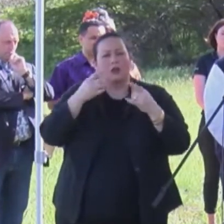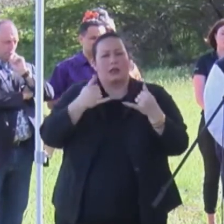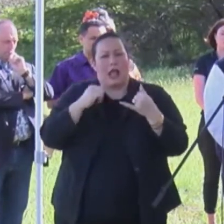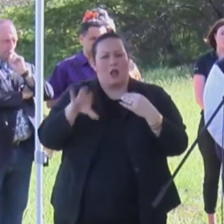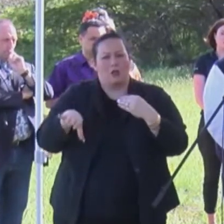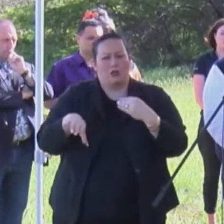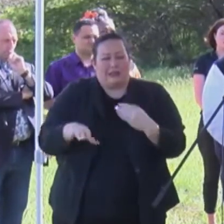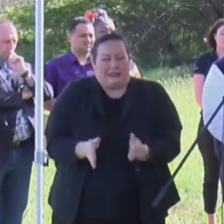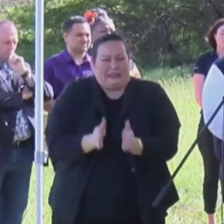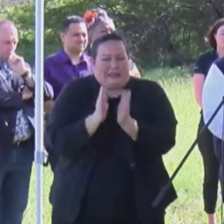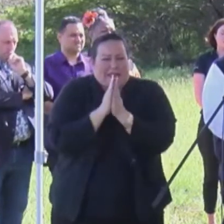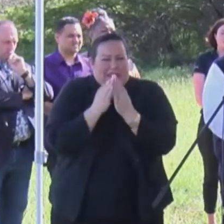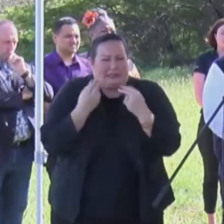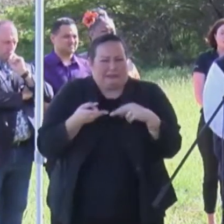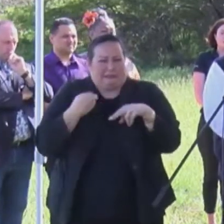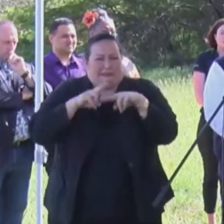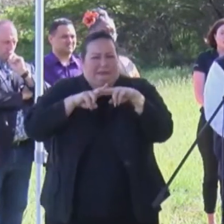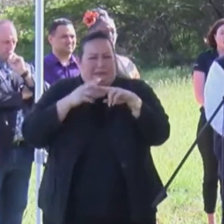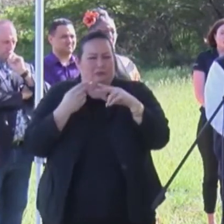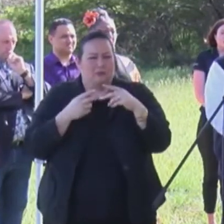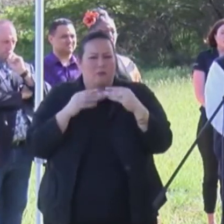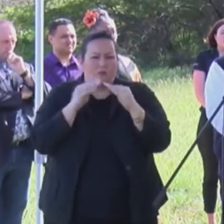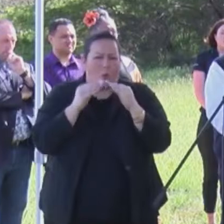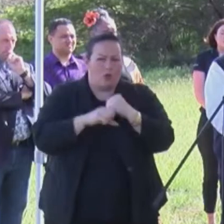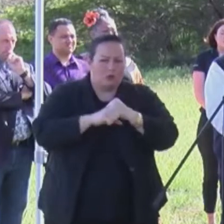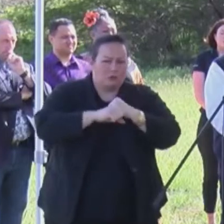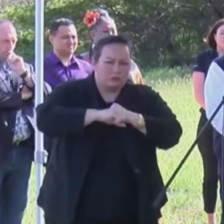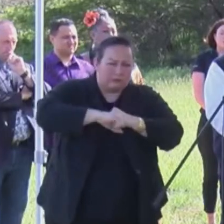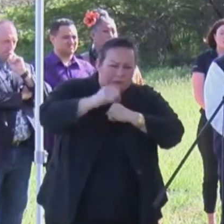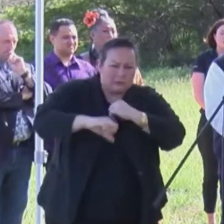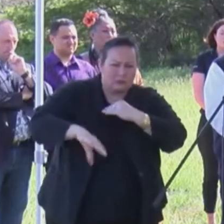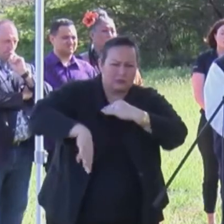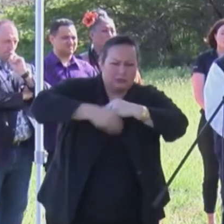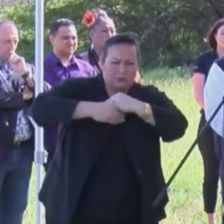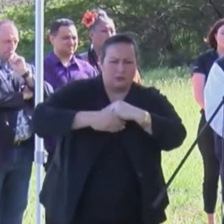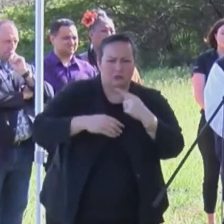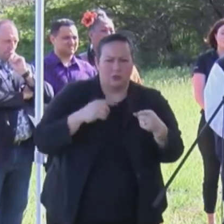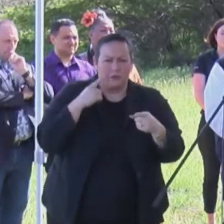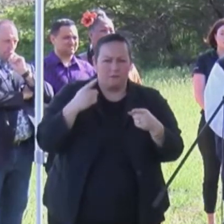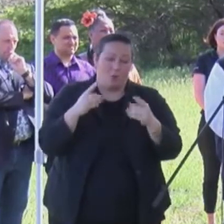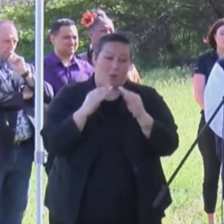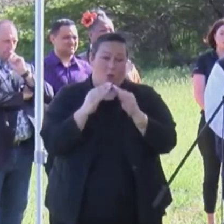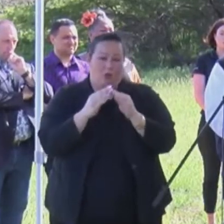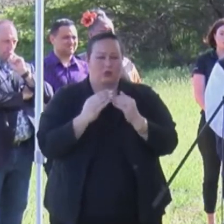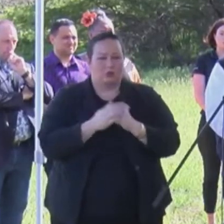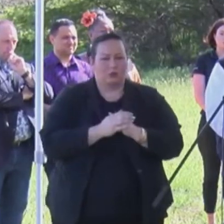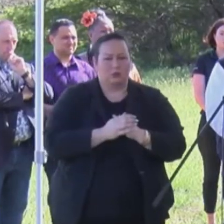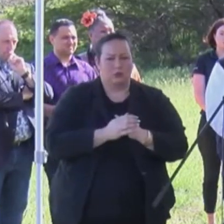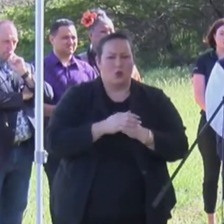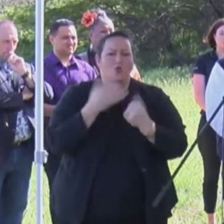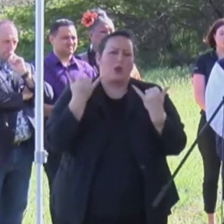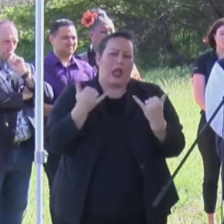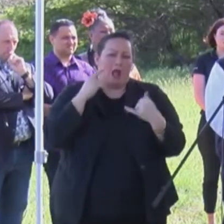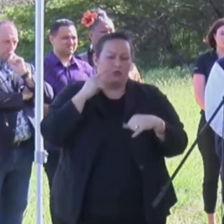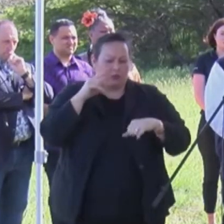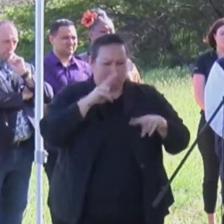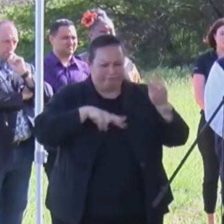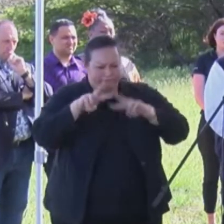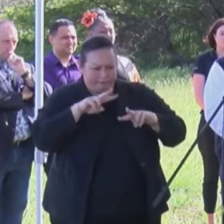evaluating this request for those that are eligible for FEMA assistance and do not have alternative housing options